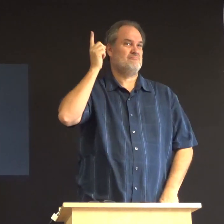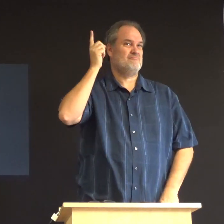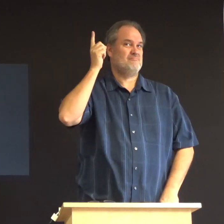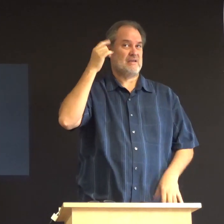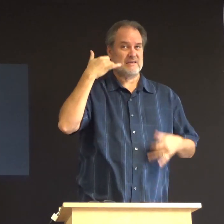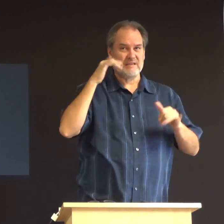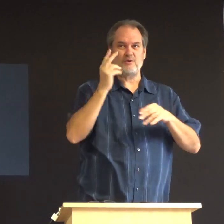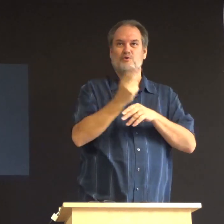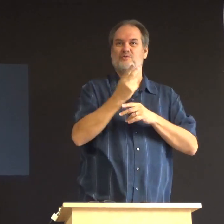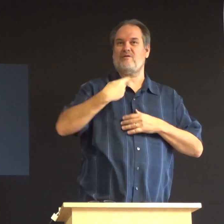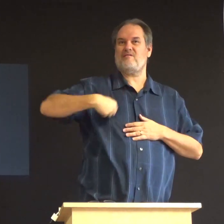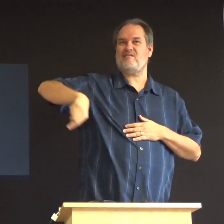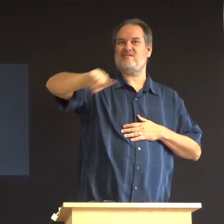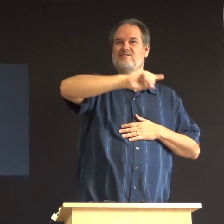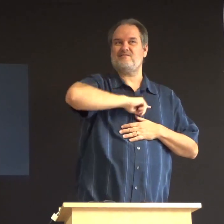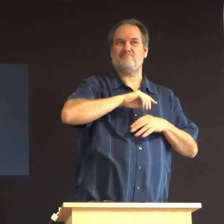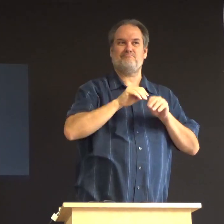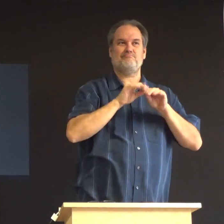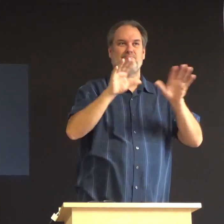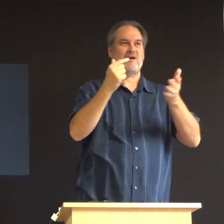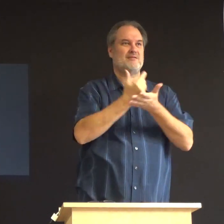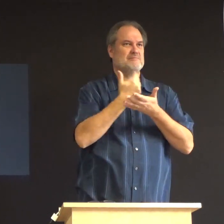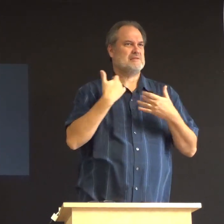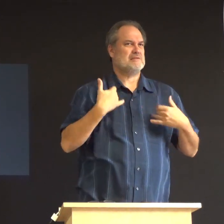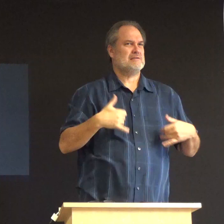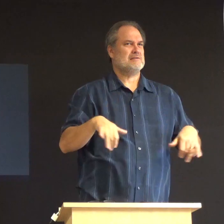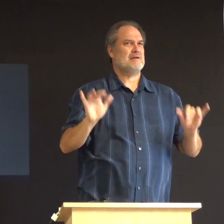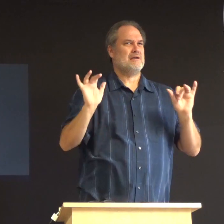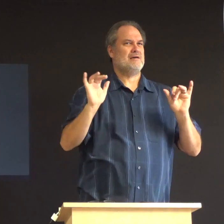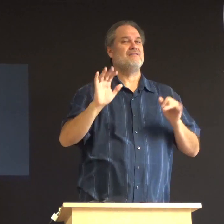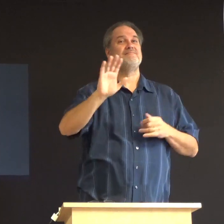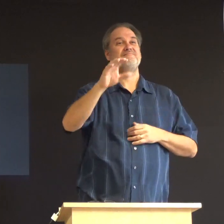mercy that He uses us.